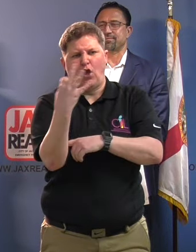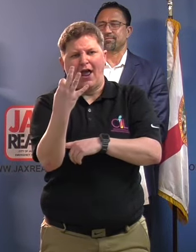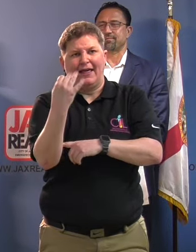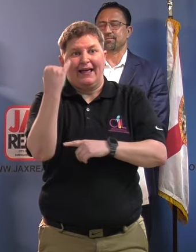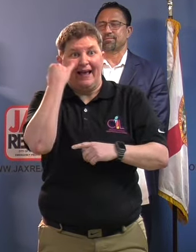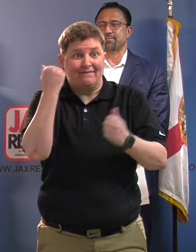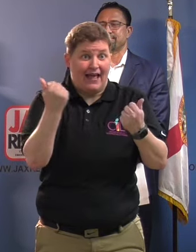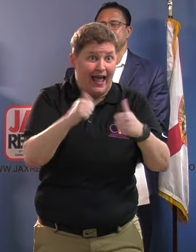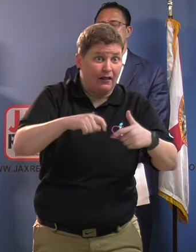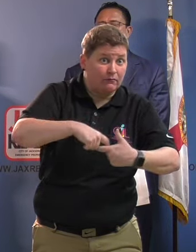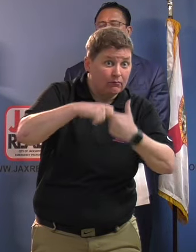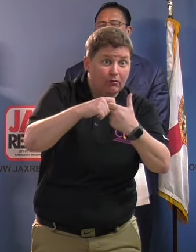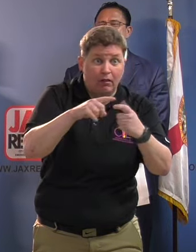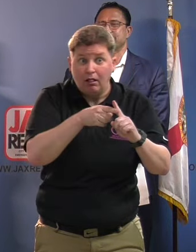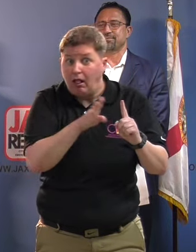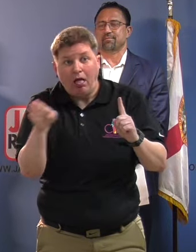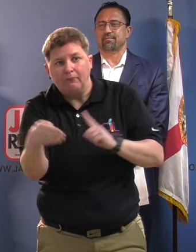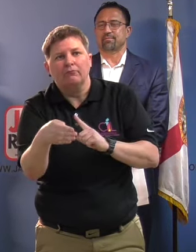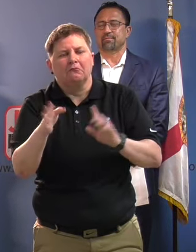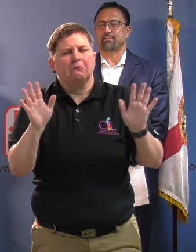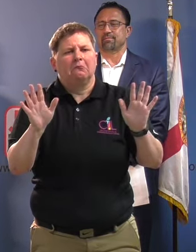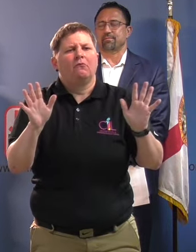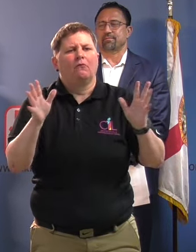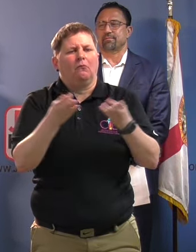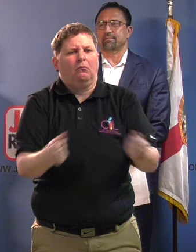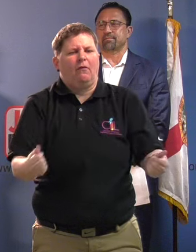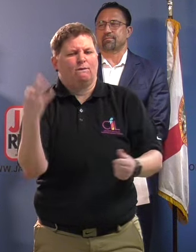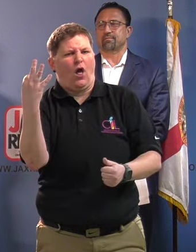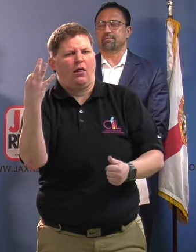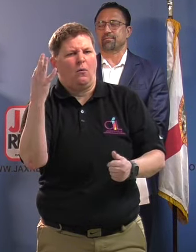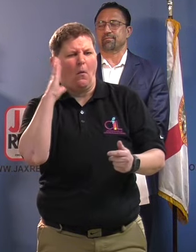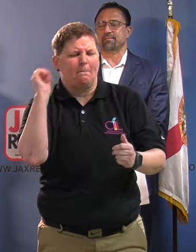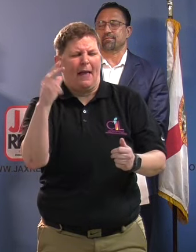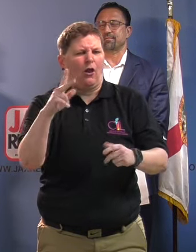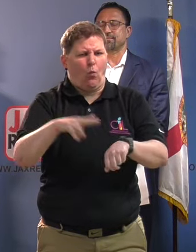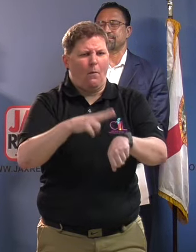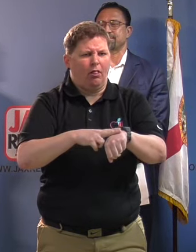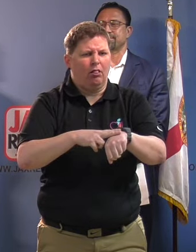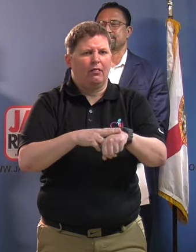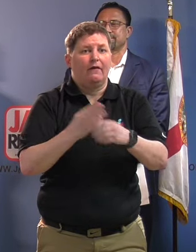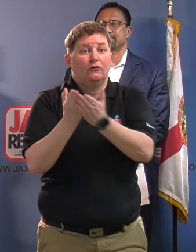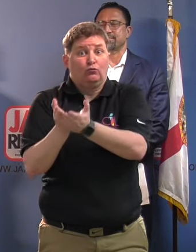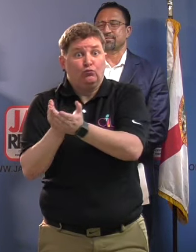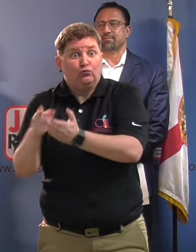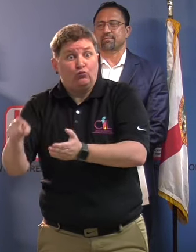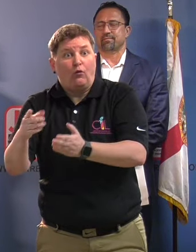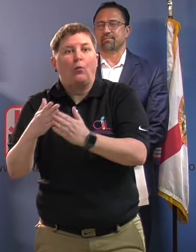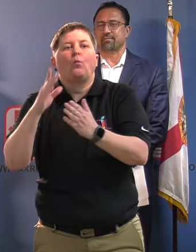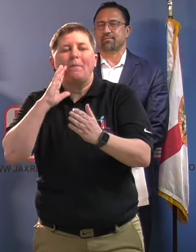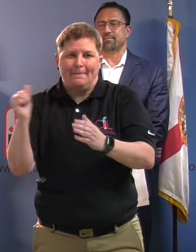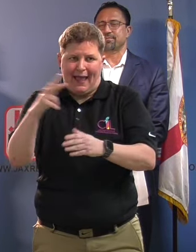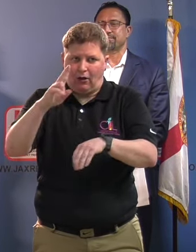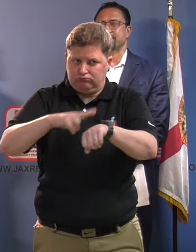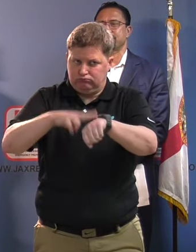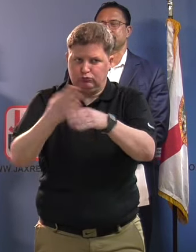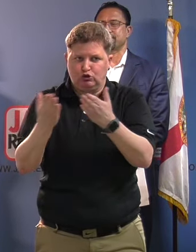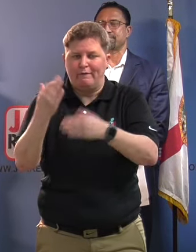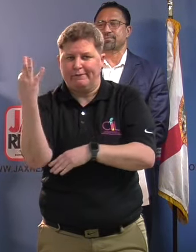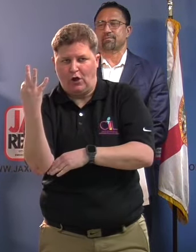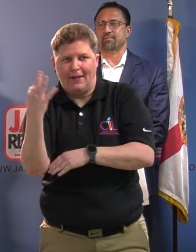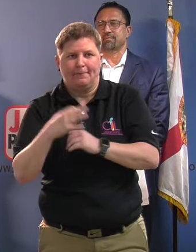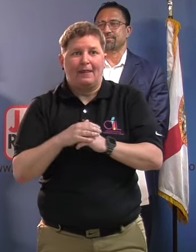interruptions. The St. Johns River Ferry will be closed on Thursday, should be back in service on Friday. Airport still open and no flights canceled as of